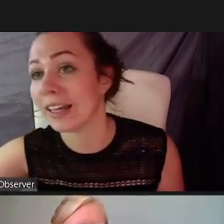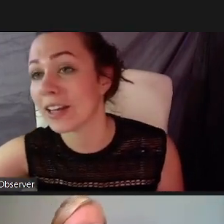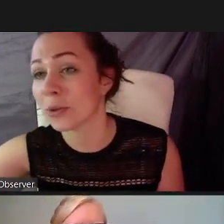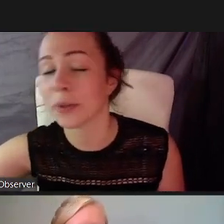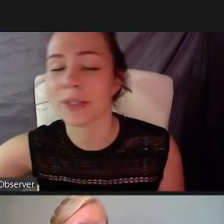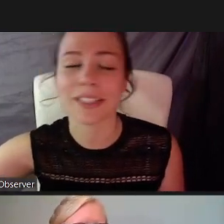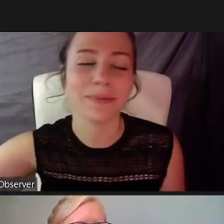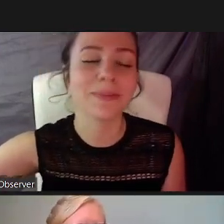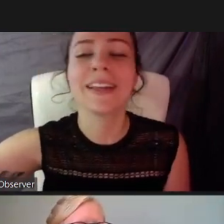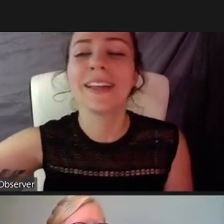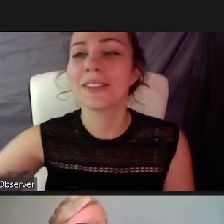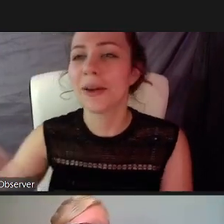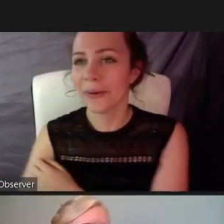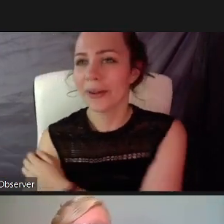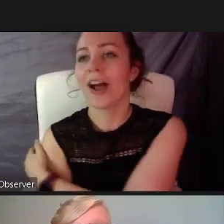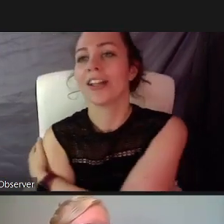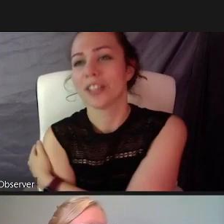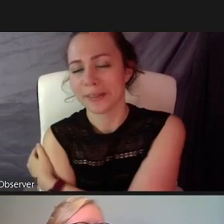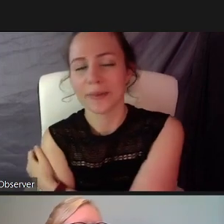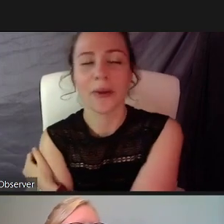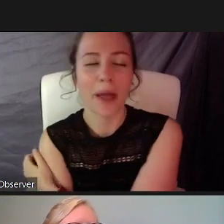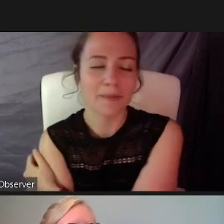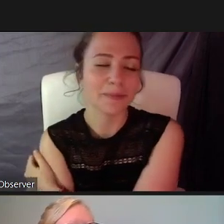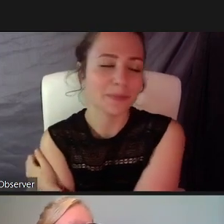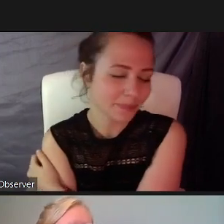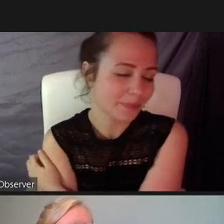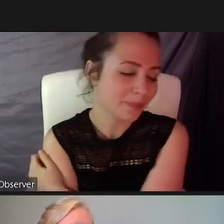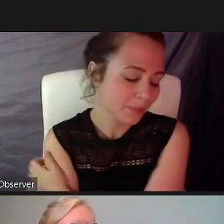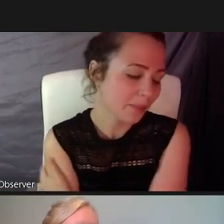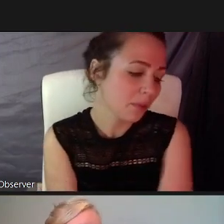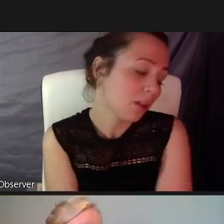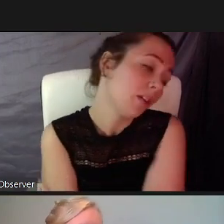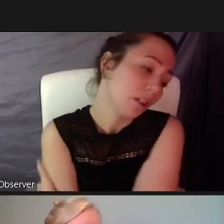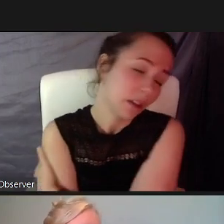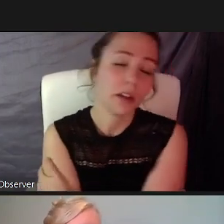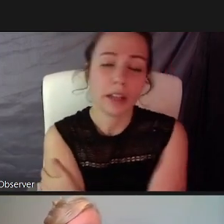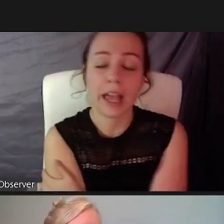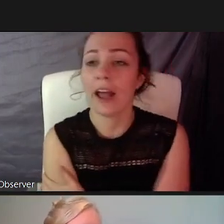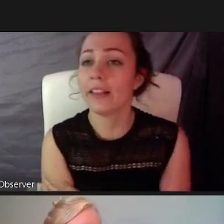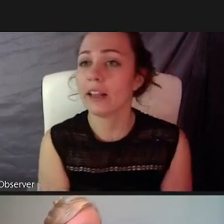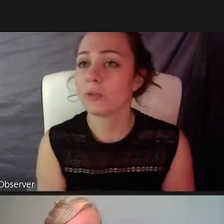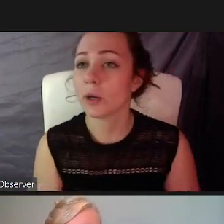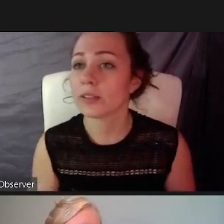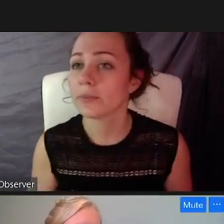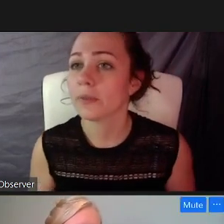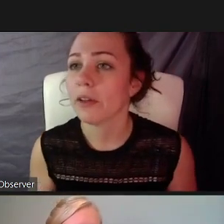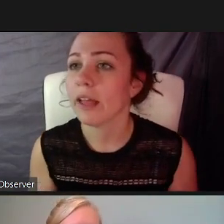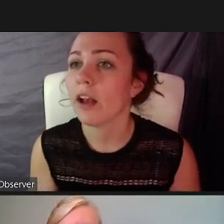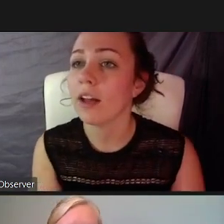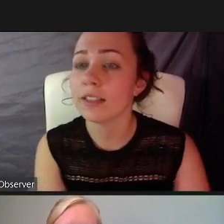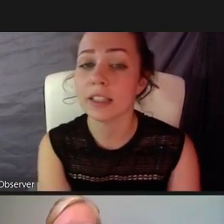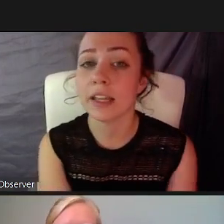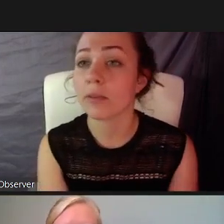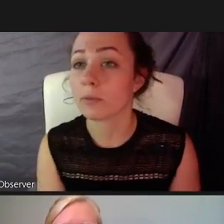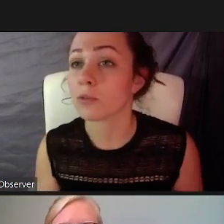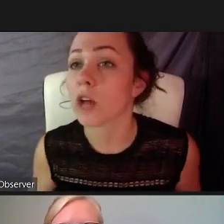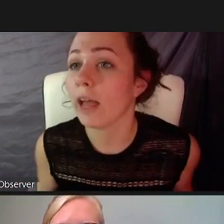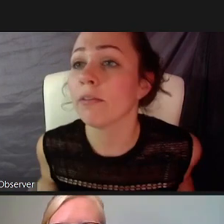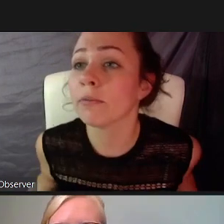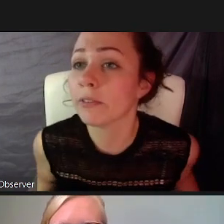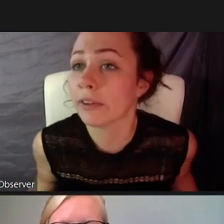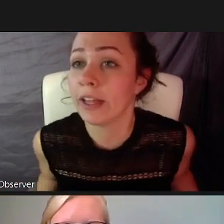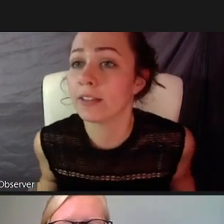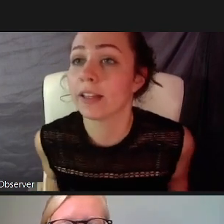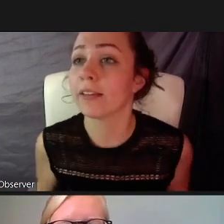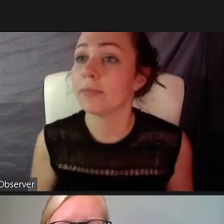it's not like an actual person. So gotcha. Okay. Yeah, I think that works. And honestly, like try